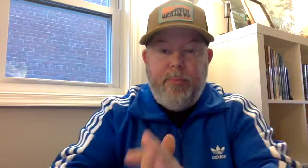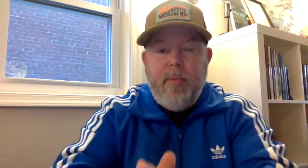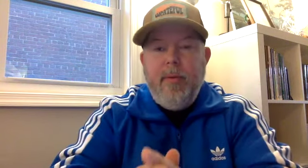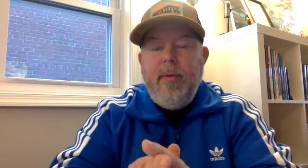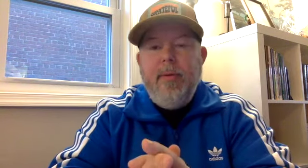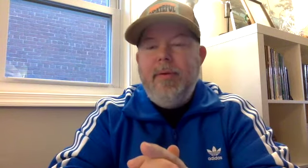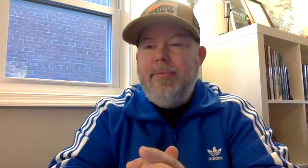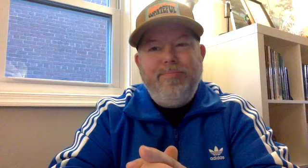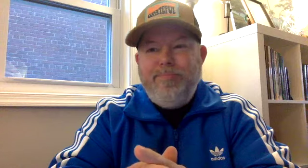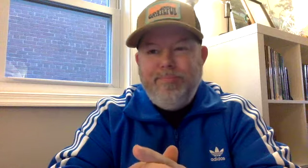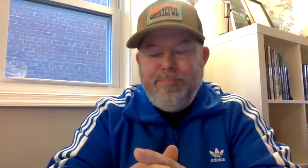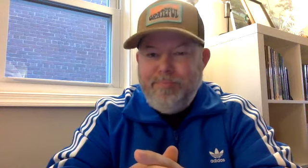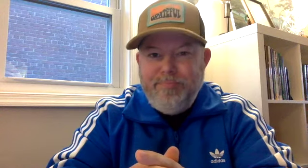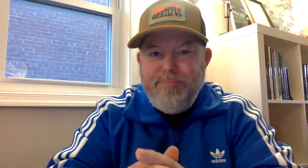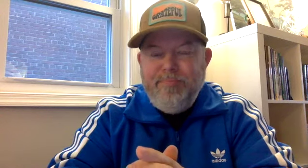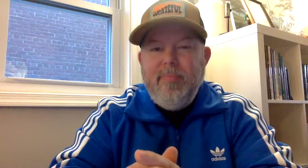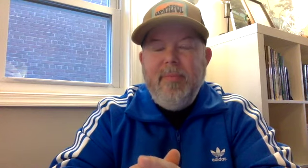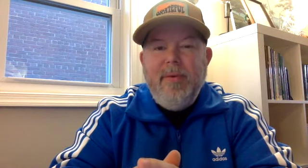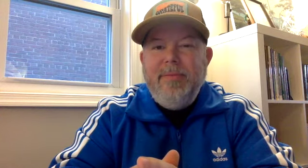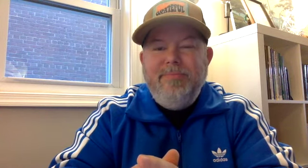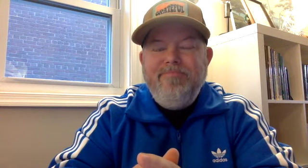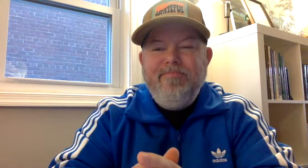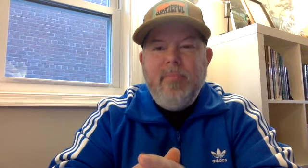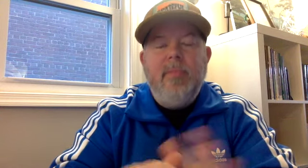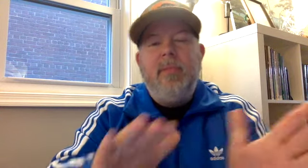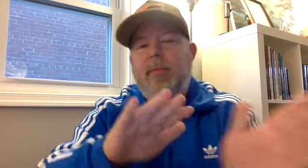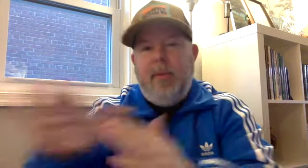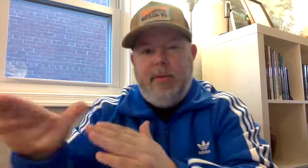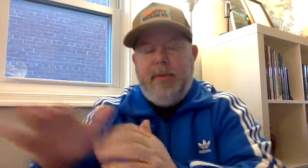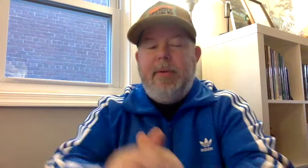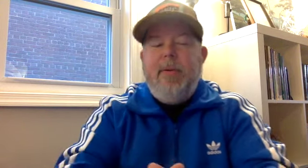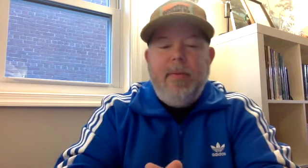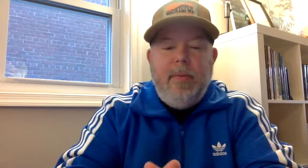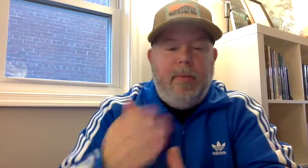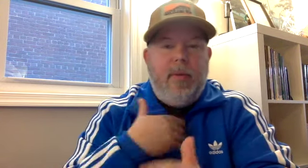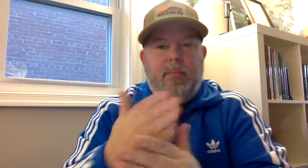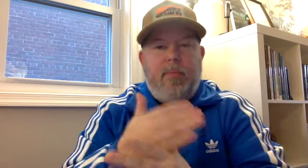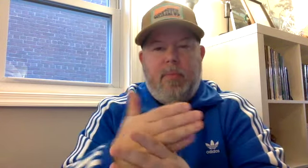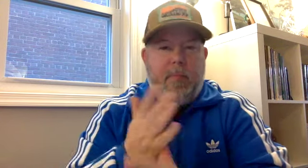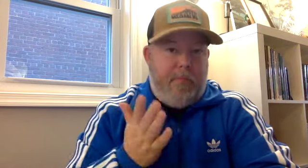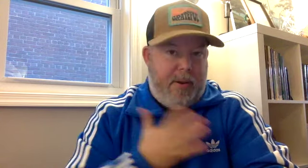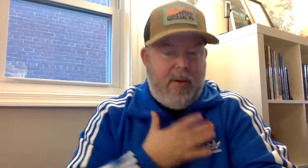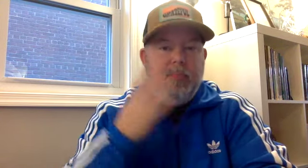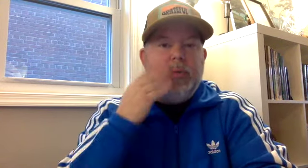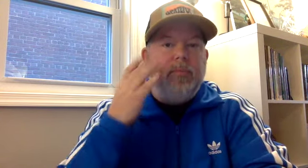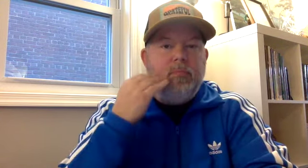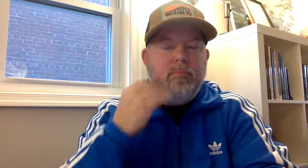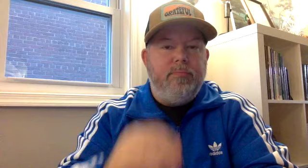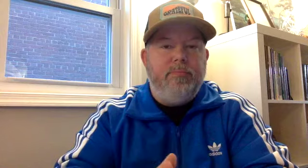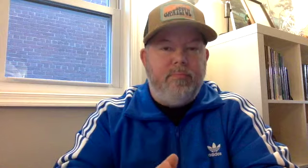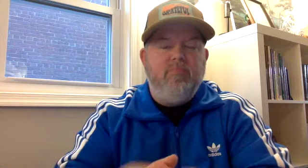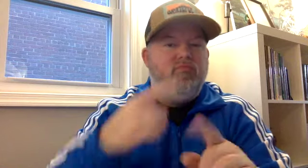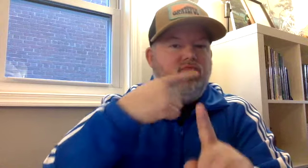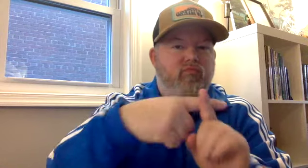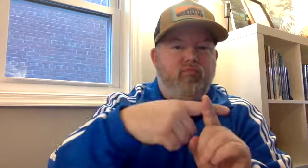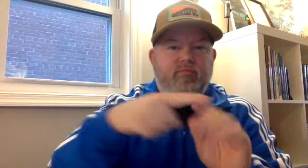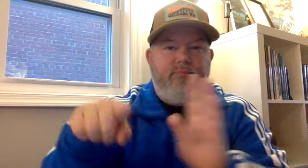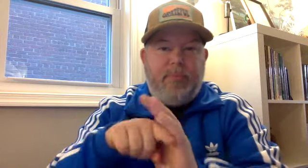door. Graham was clearly upset there about an autocrat trying to usurp another country. He seemed to fall silent when